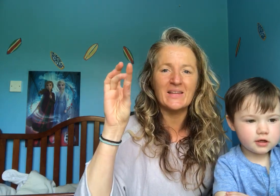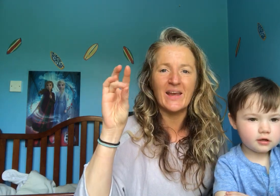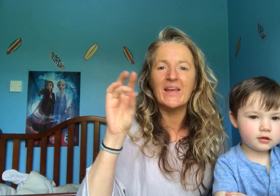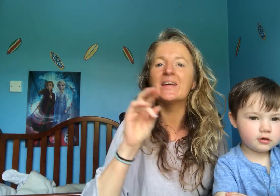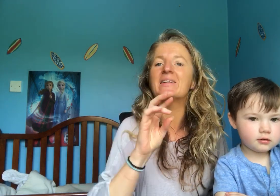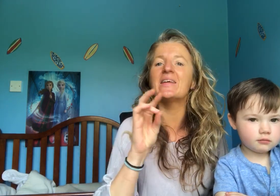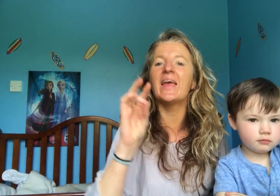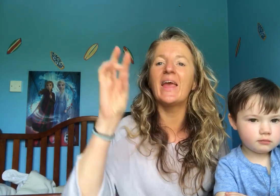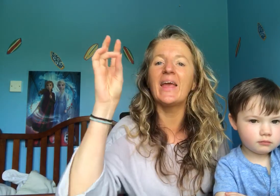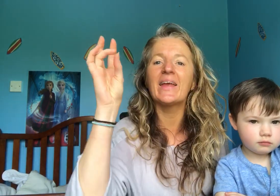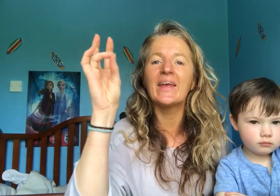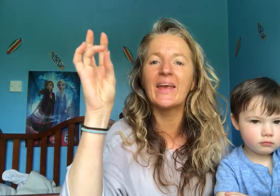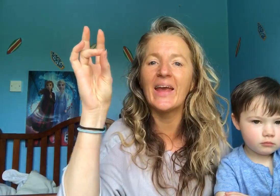Wednesday. Day